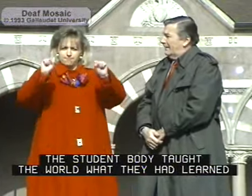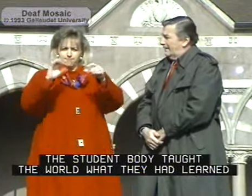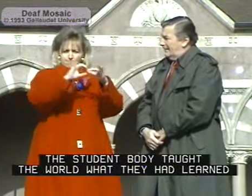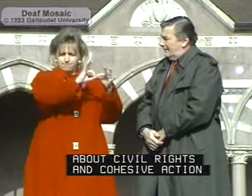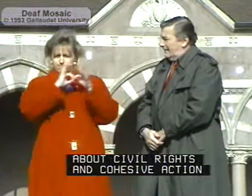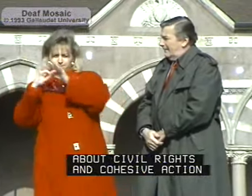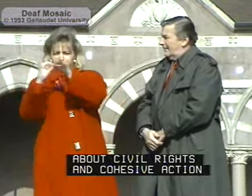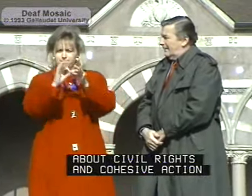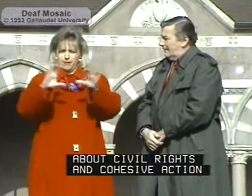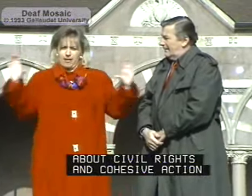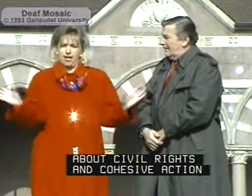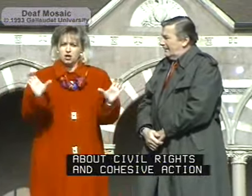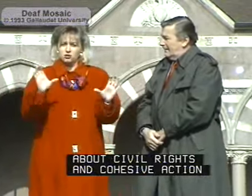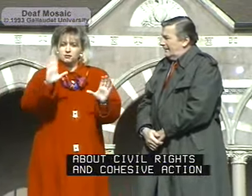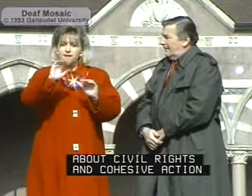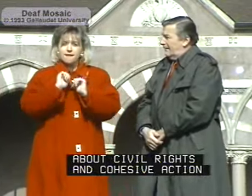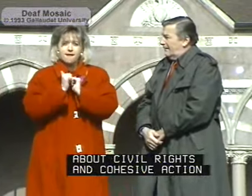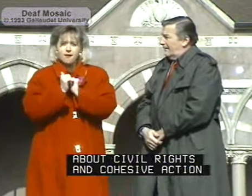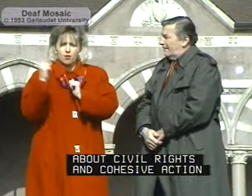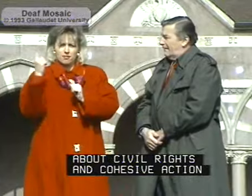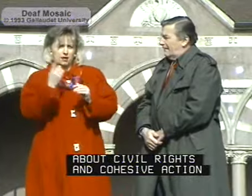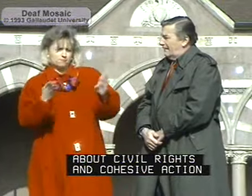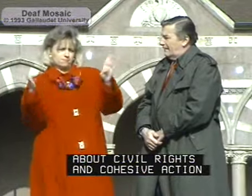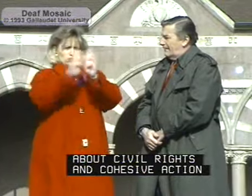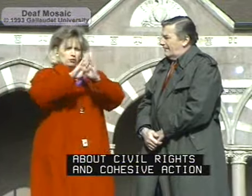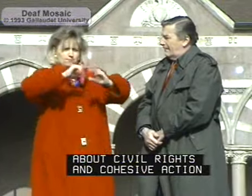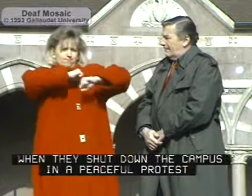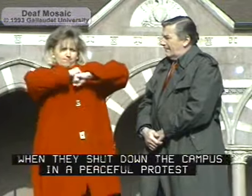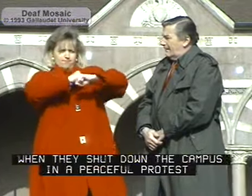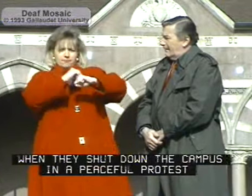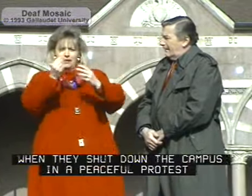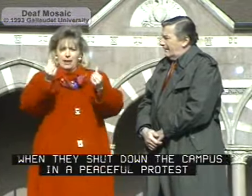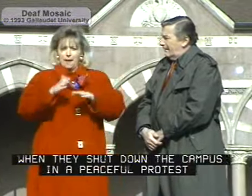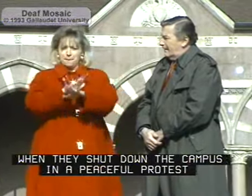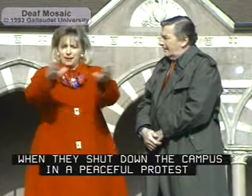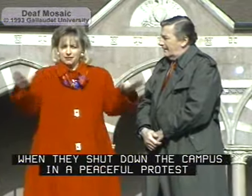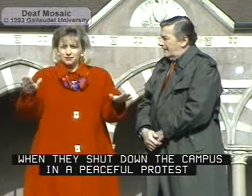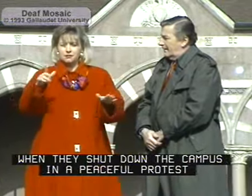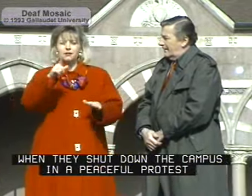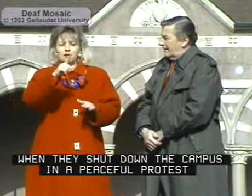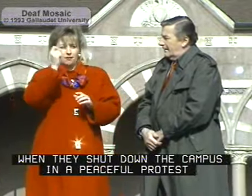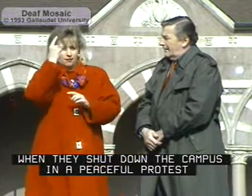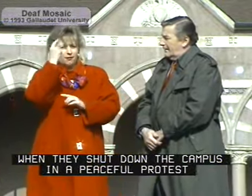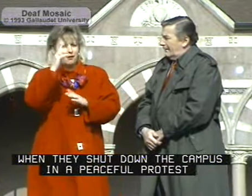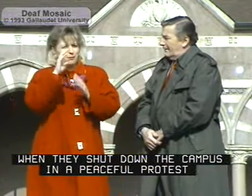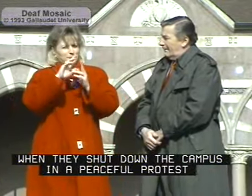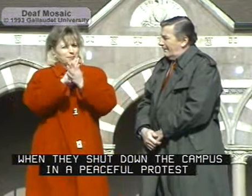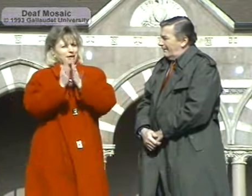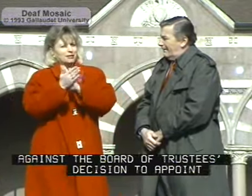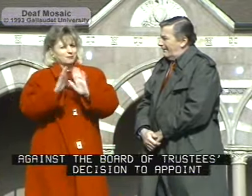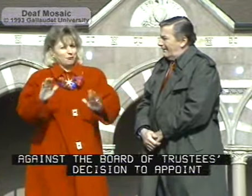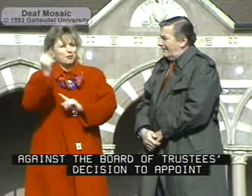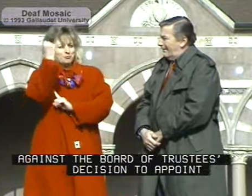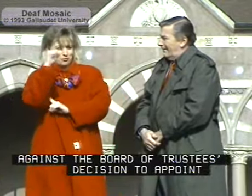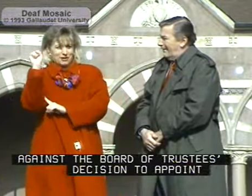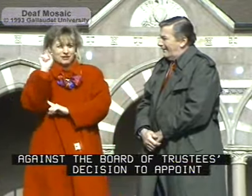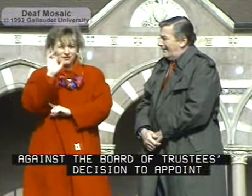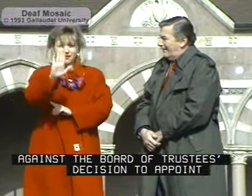learned about civil rights and cohesive action when they shut down the campus in a peaceful protest against the Board of